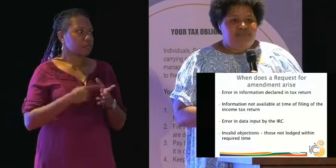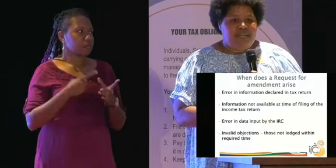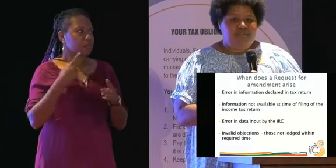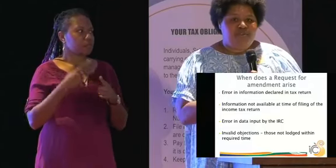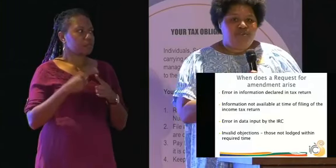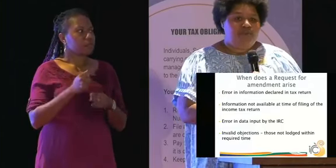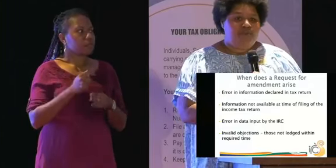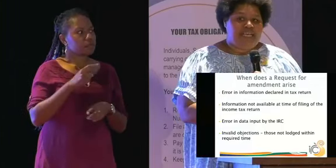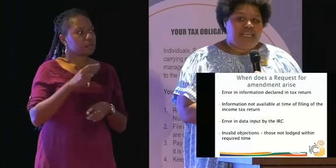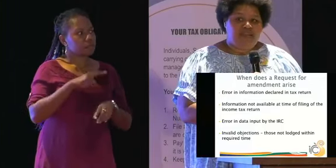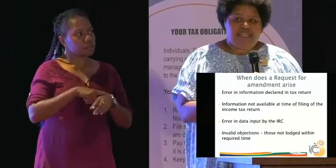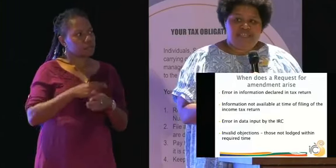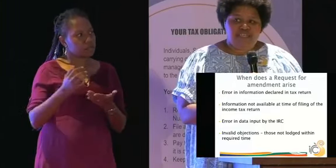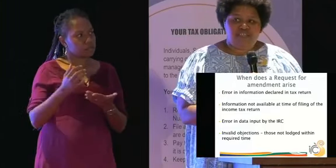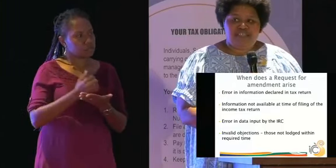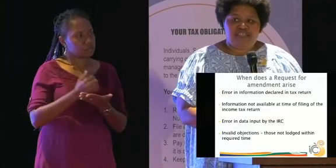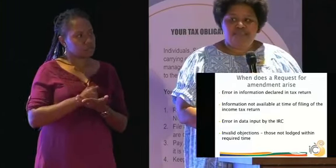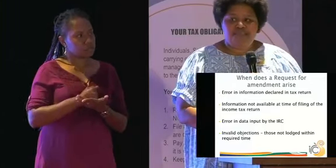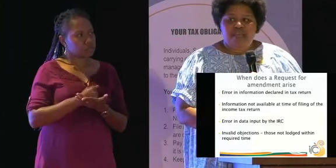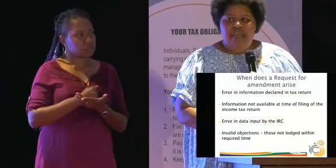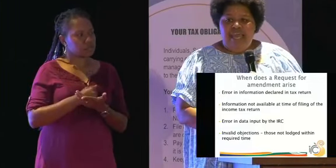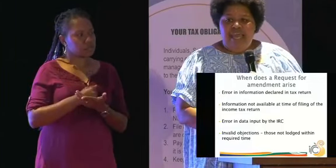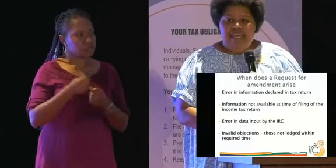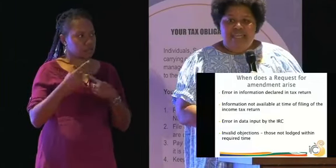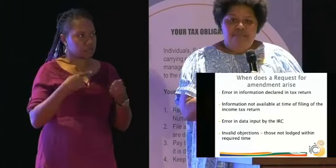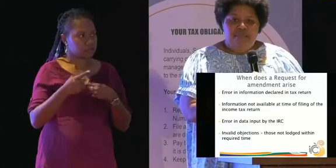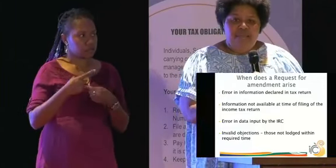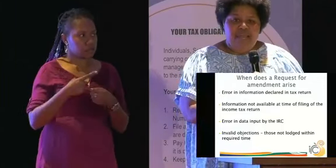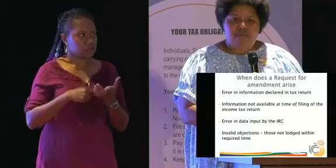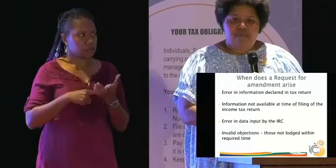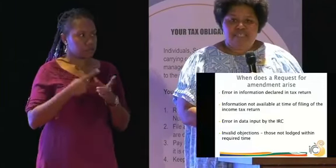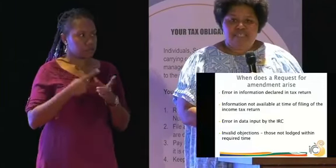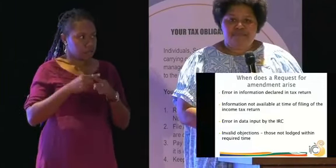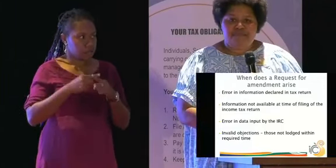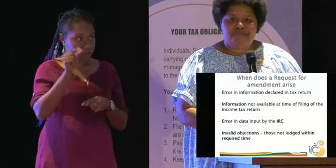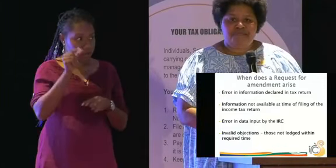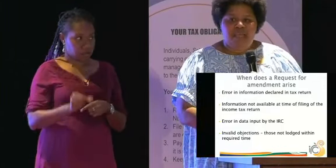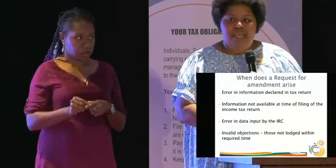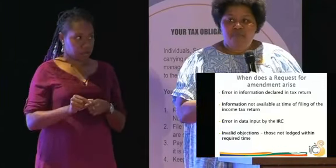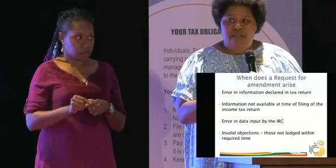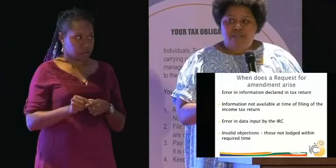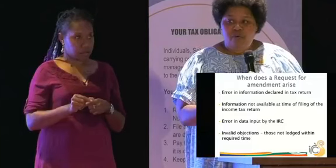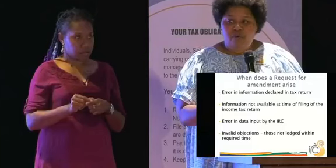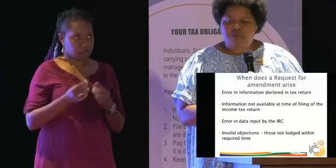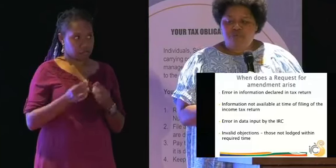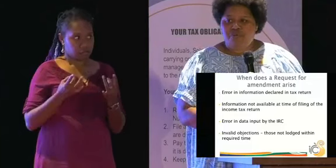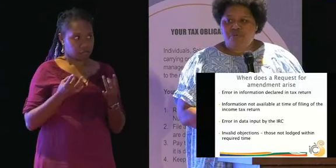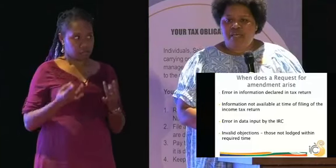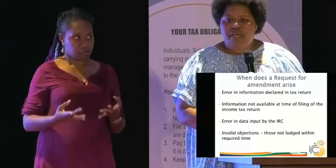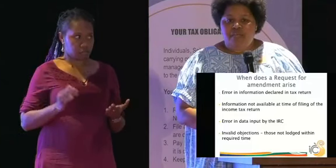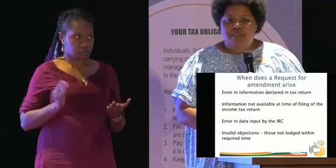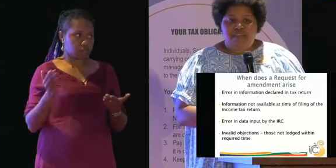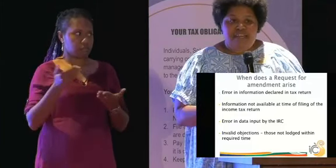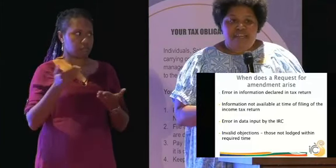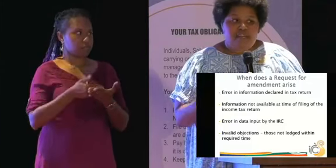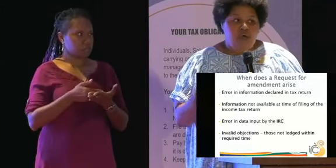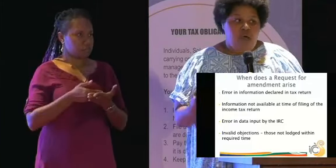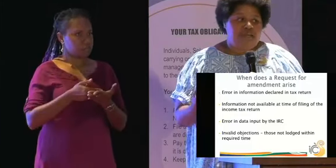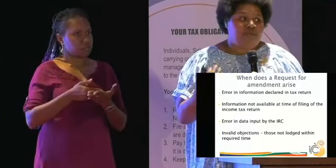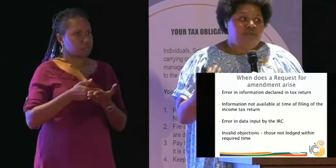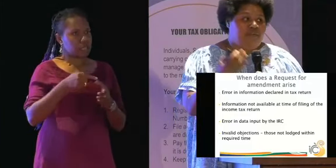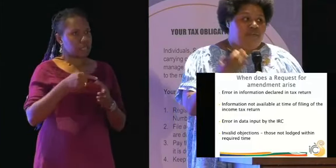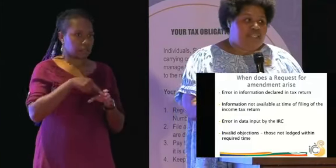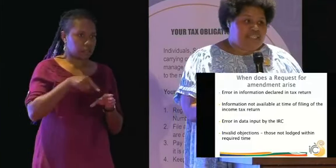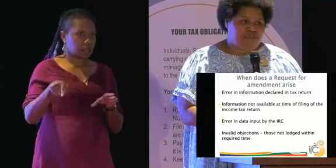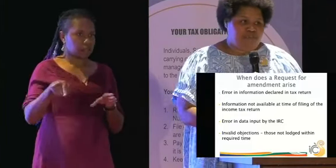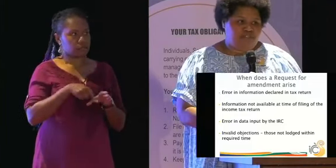get information to your tax agent, and then they prepare your return. And then when it goes through, you find out that, oh, I